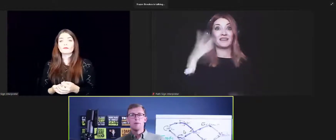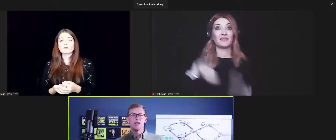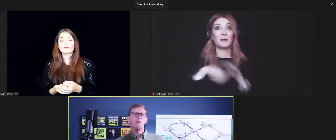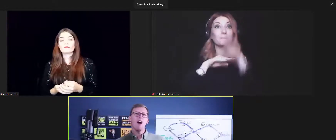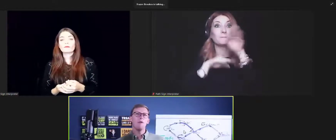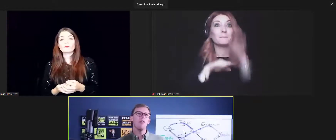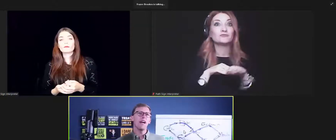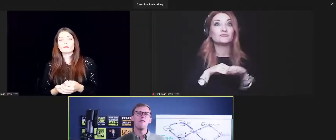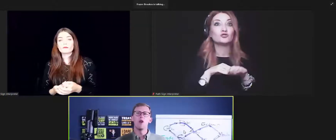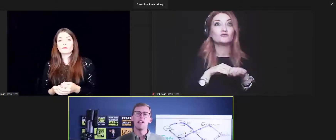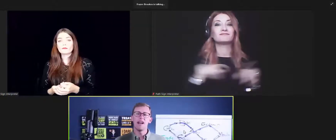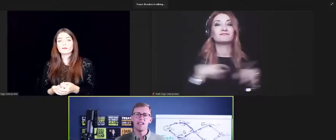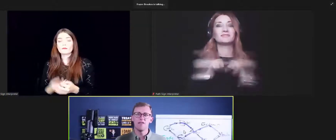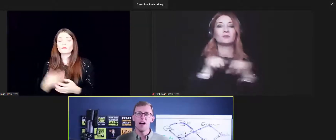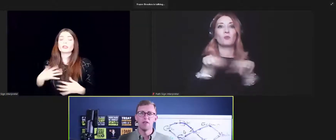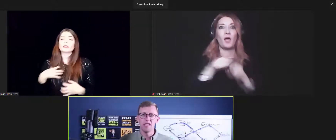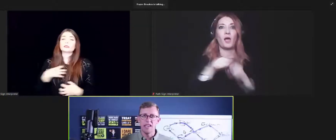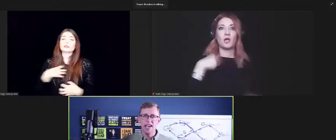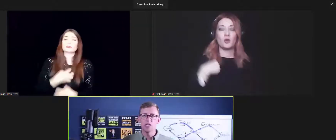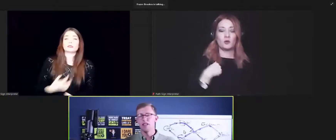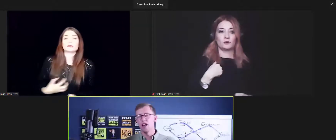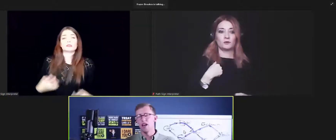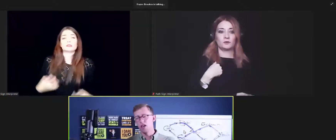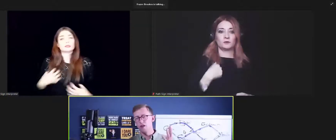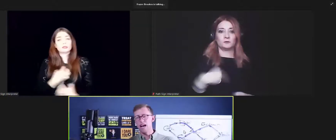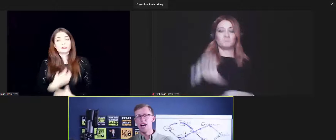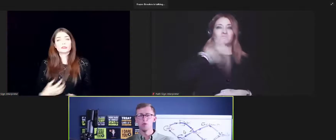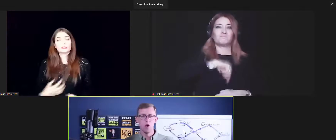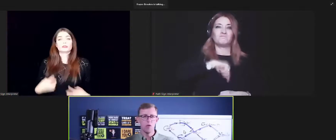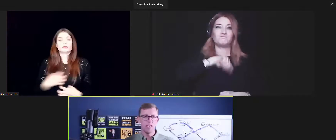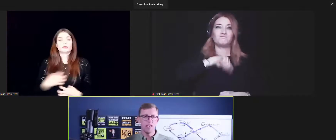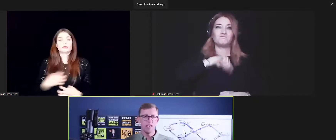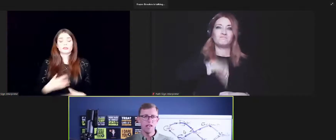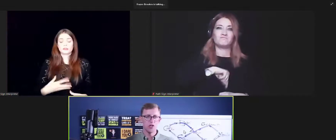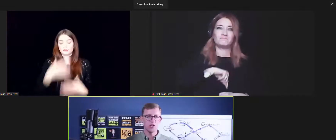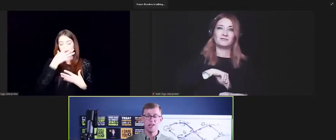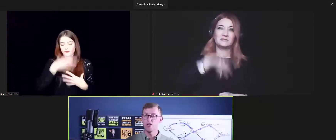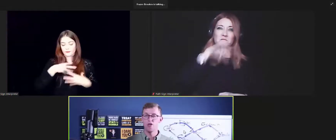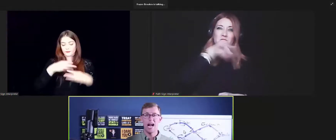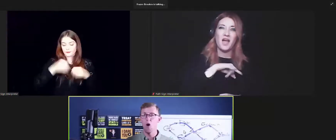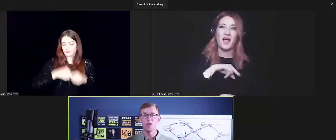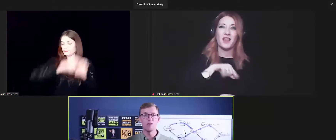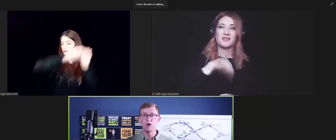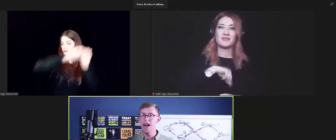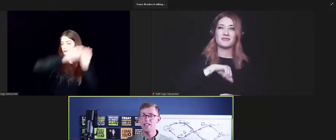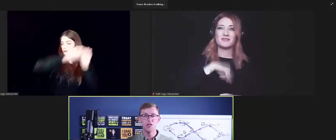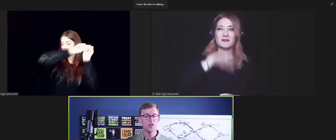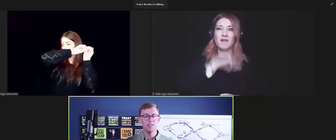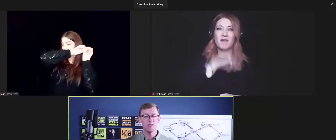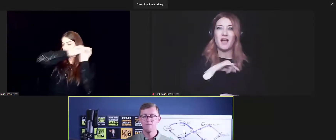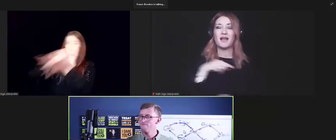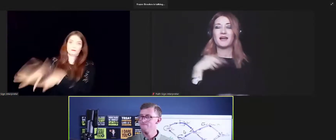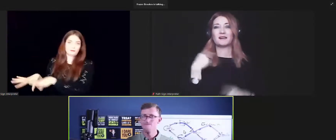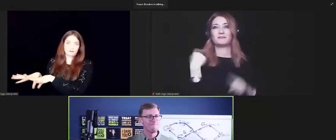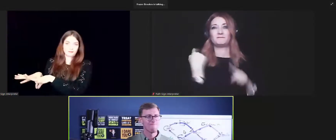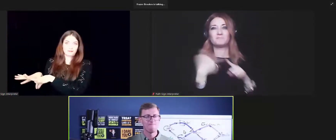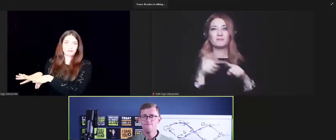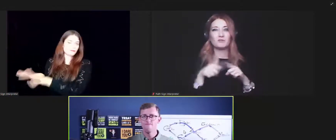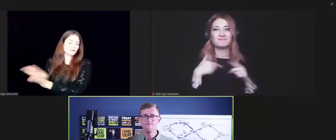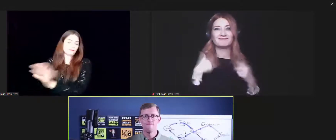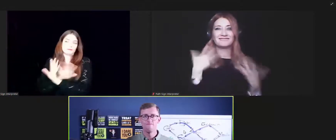Because one thing I've identified over the years, and a lot of you guys will know this, is just holding regrets.